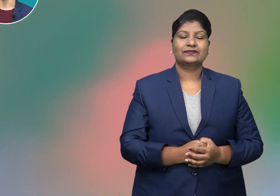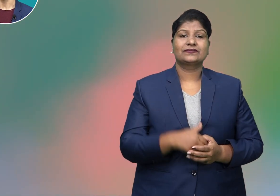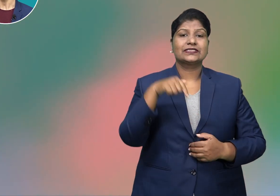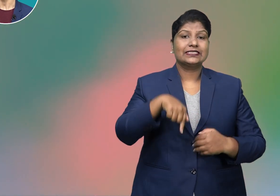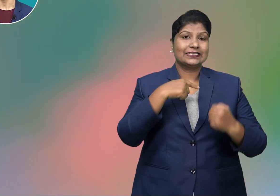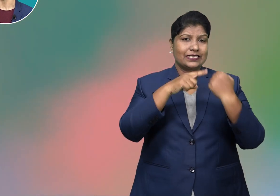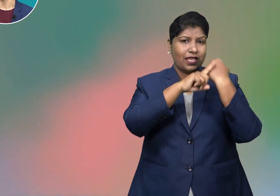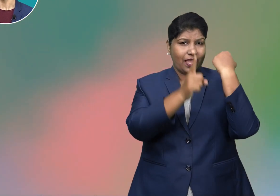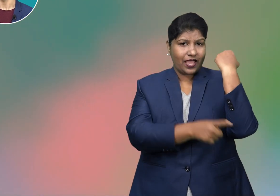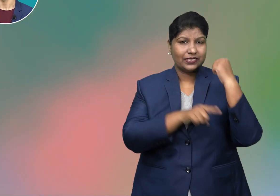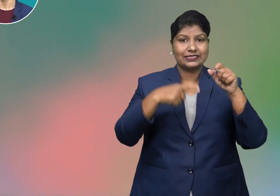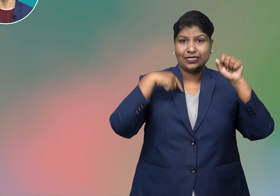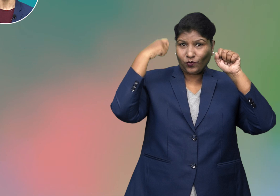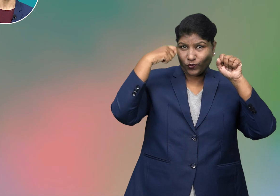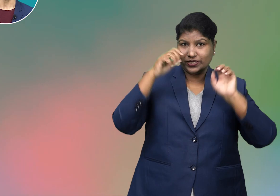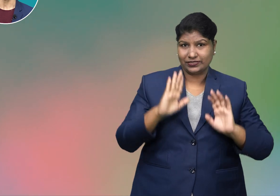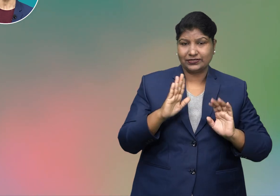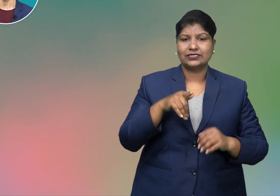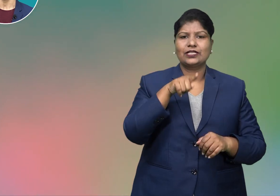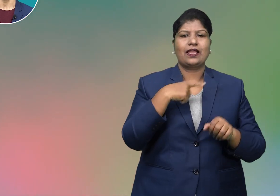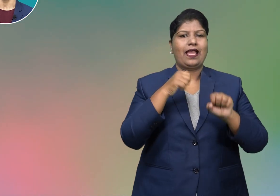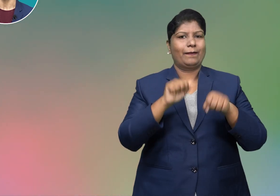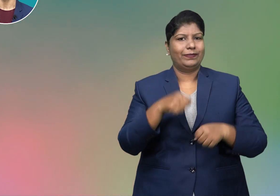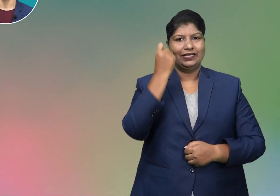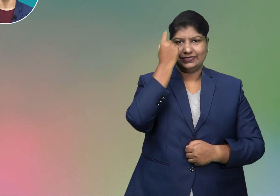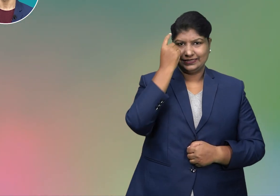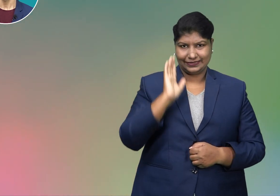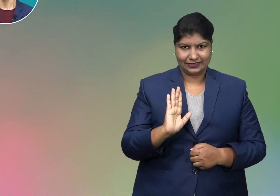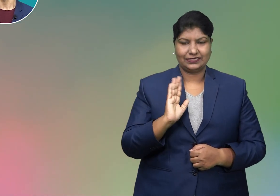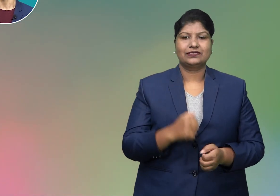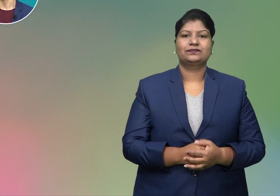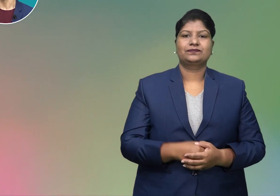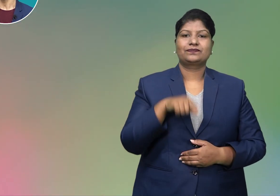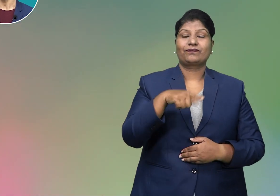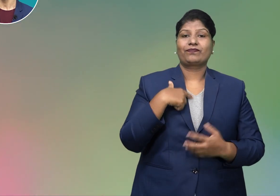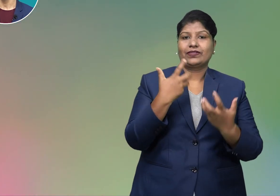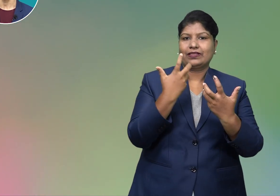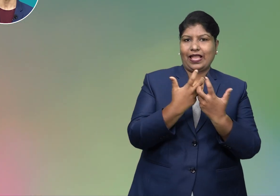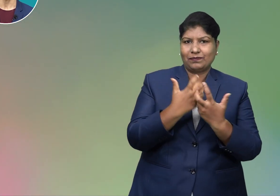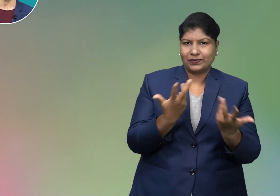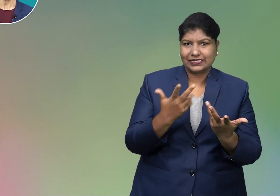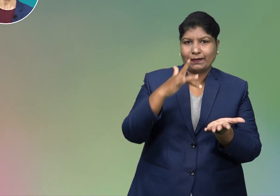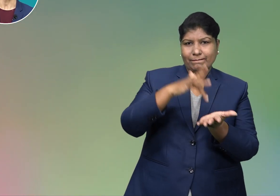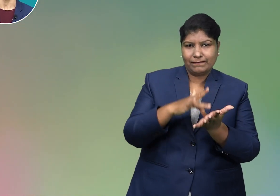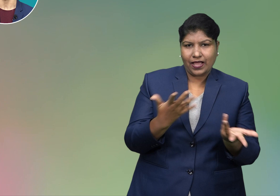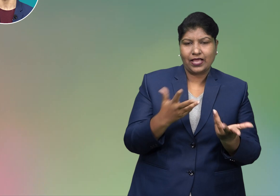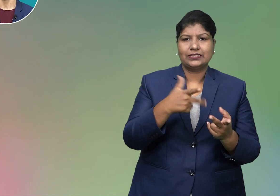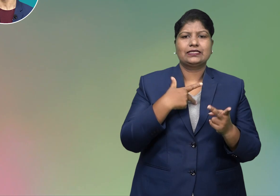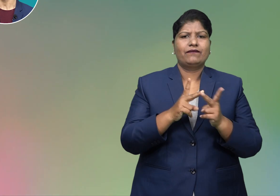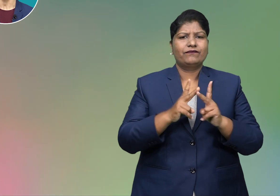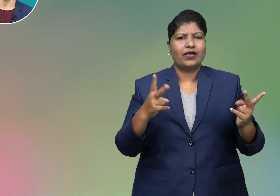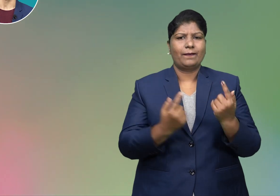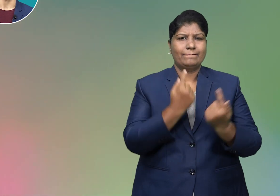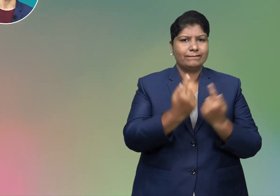By the end of this video, you will be able to understand the adaptations of various plants